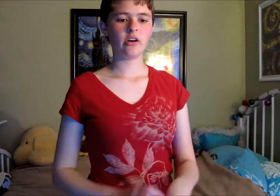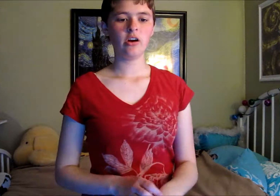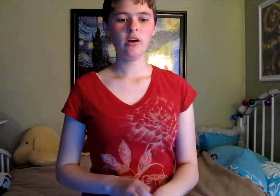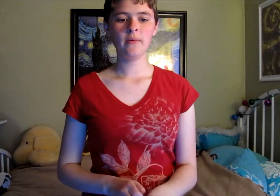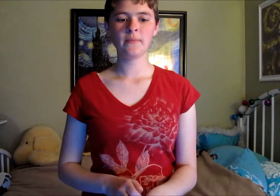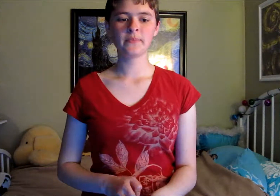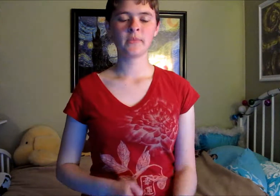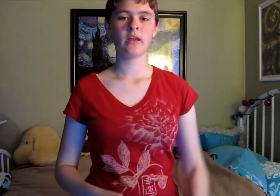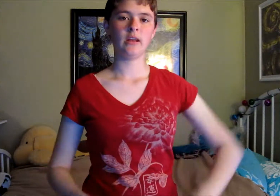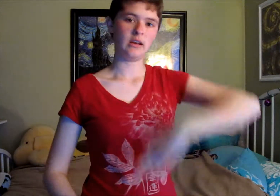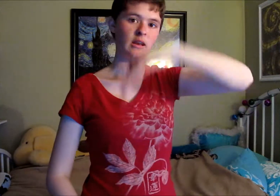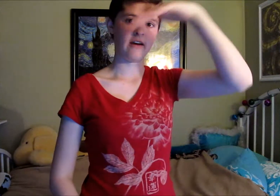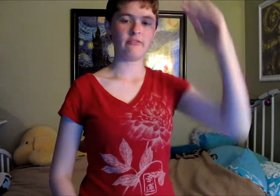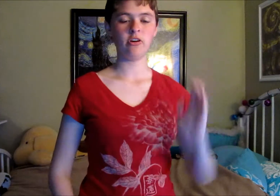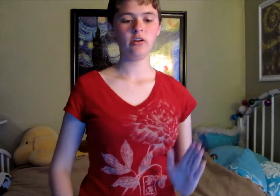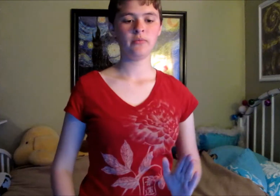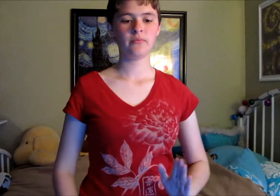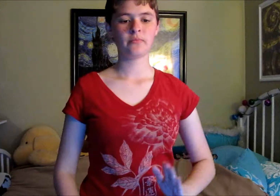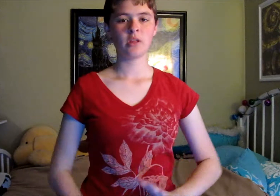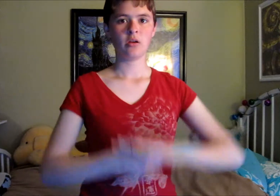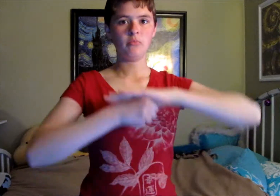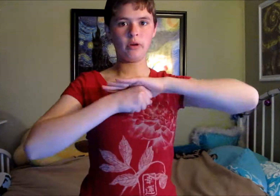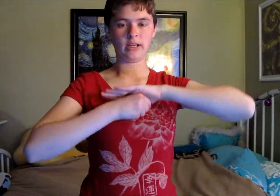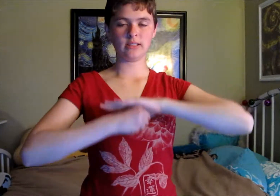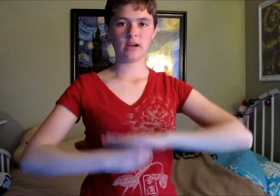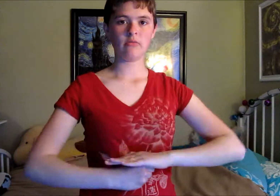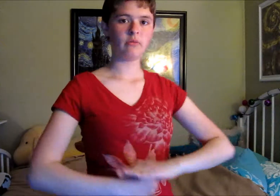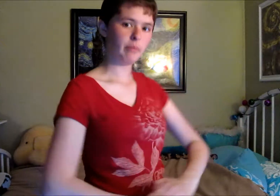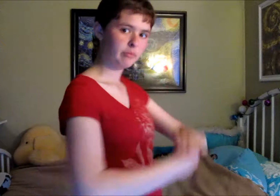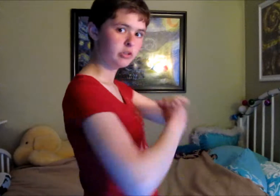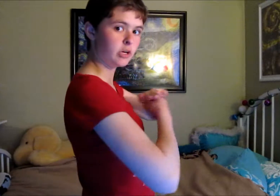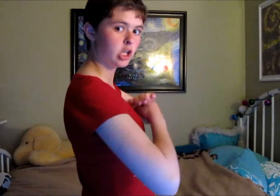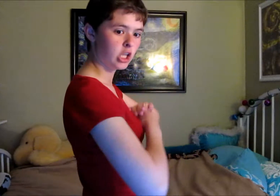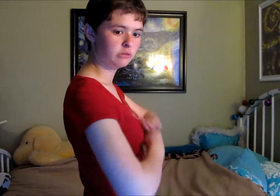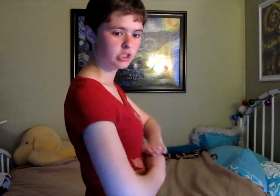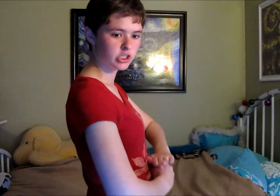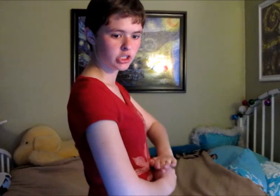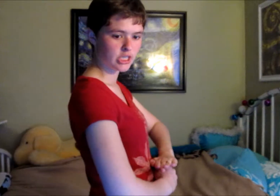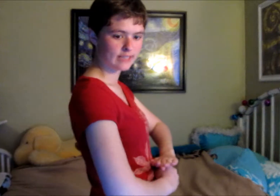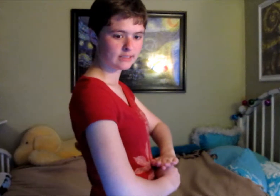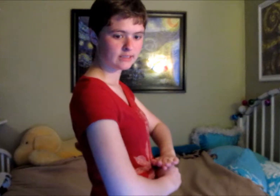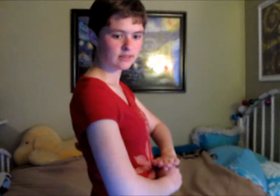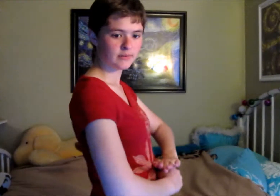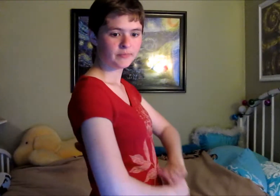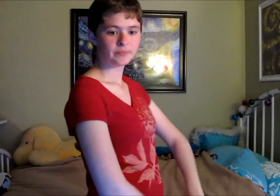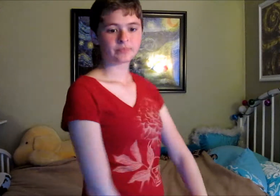finger, never bring us down. Remember, do it close to your chest.